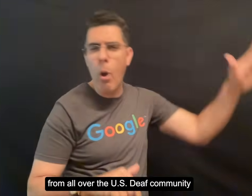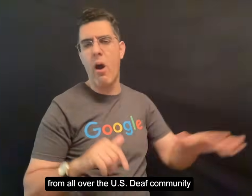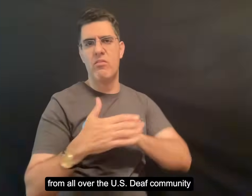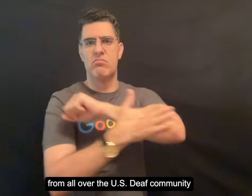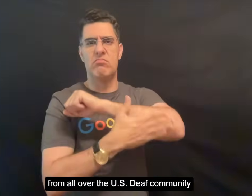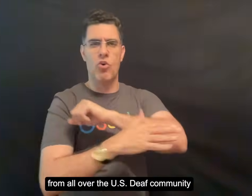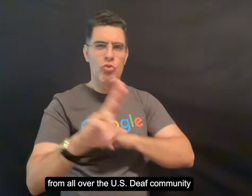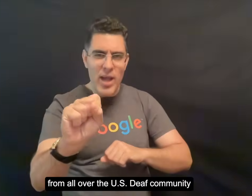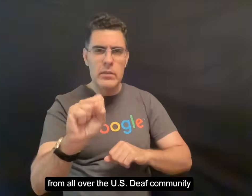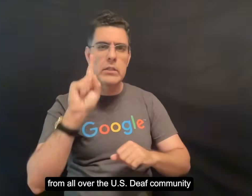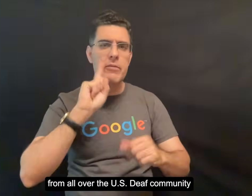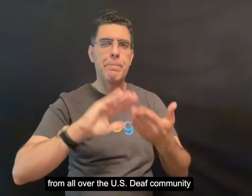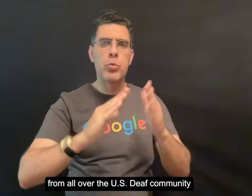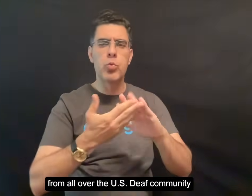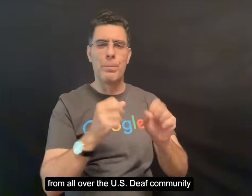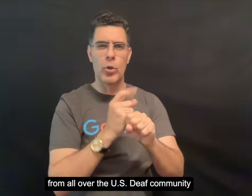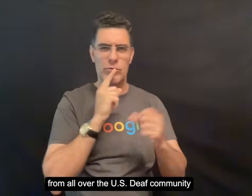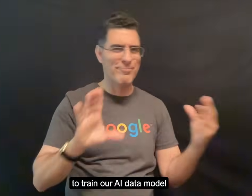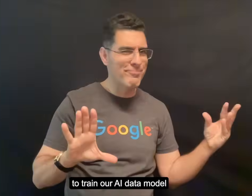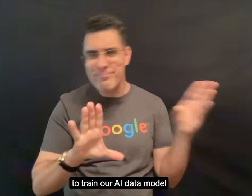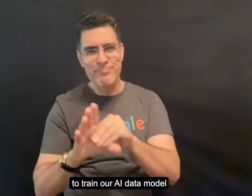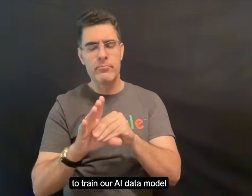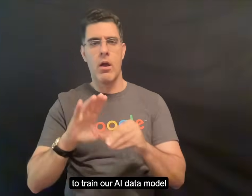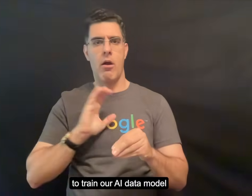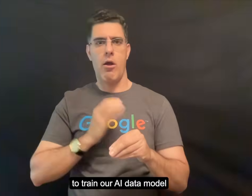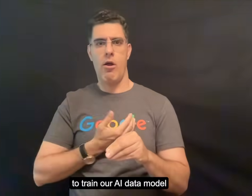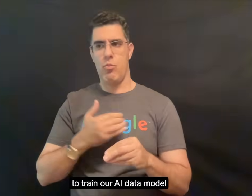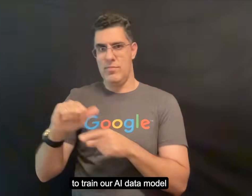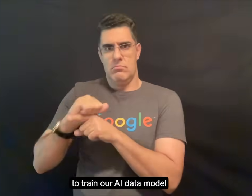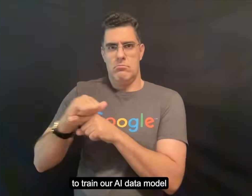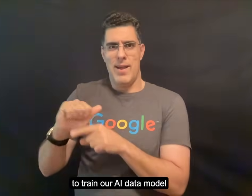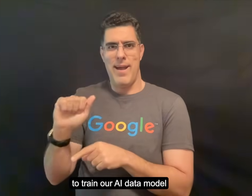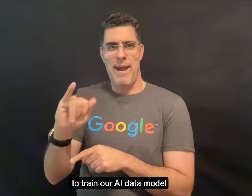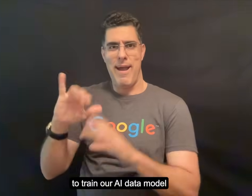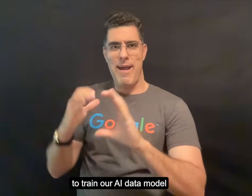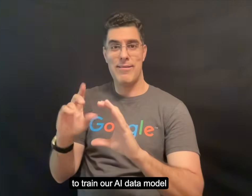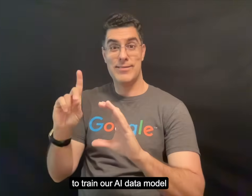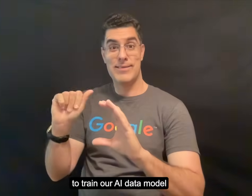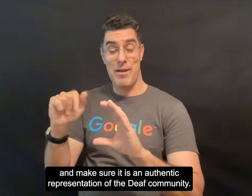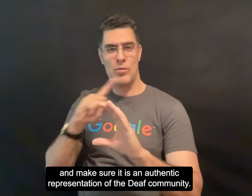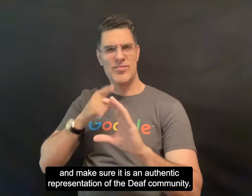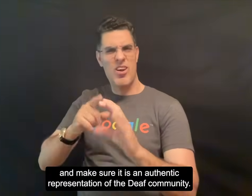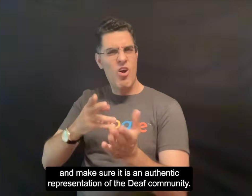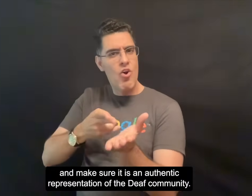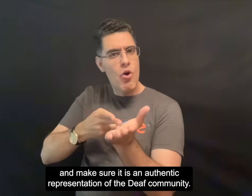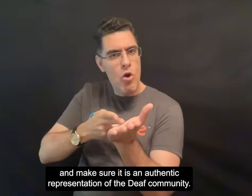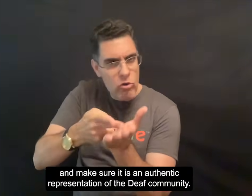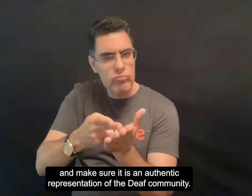all over the United States Deaf community, to train our AI data model, and make sure it